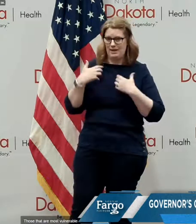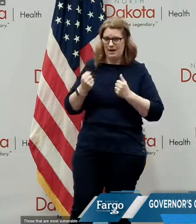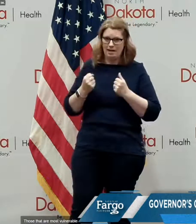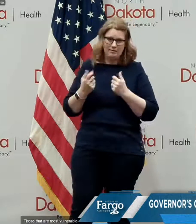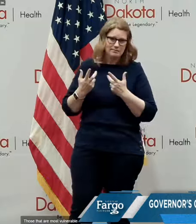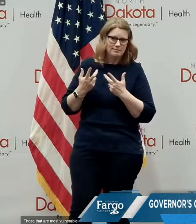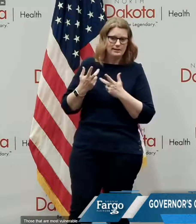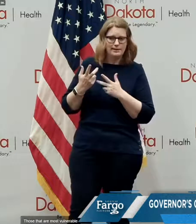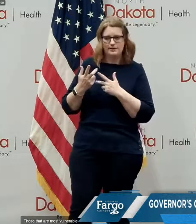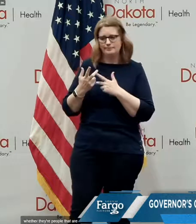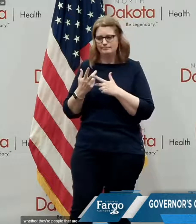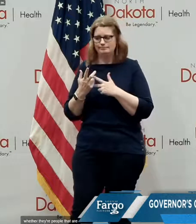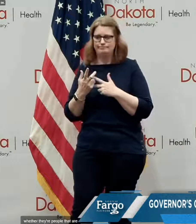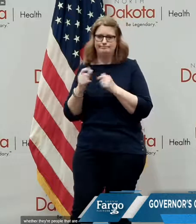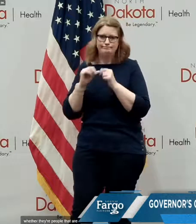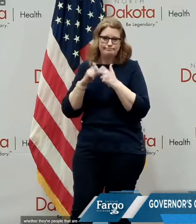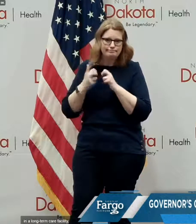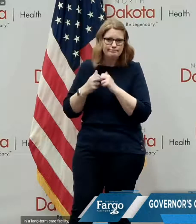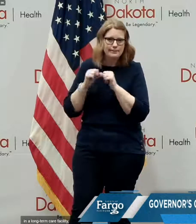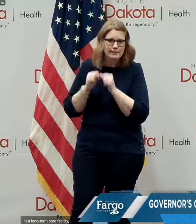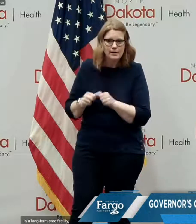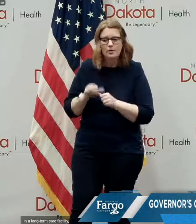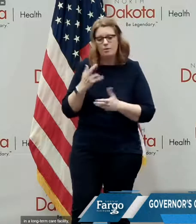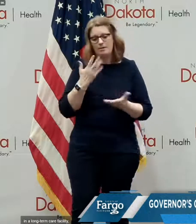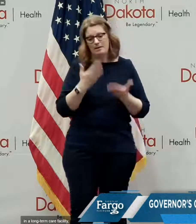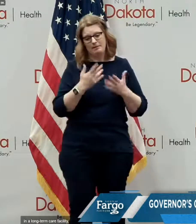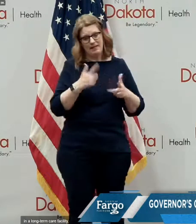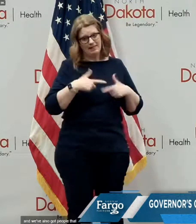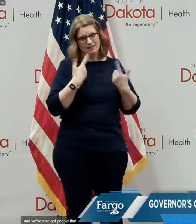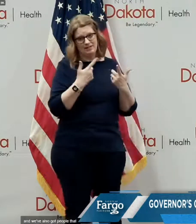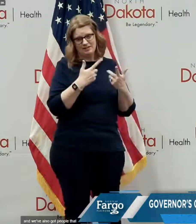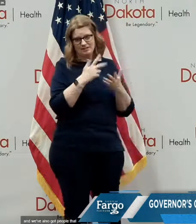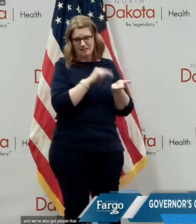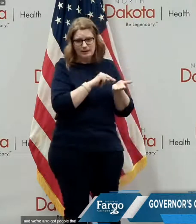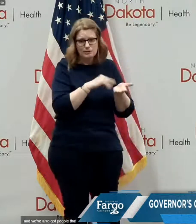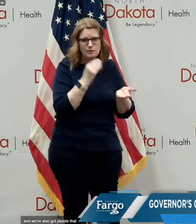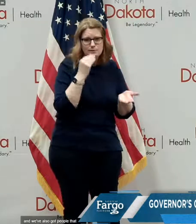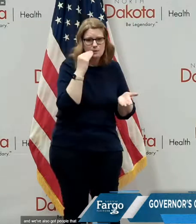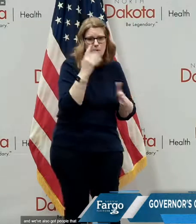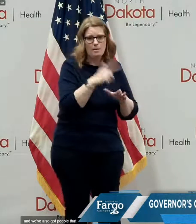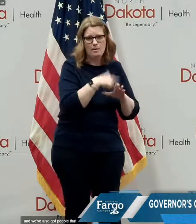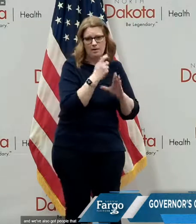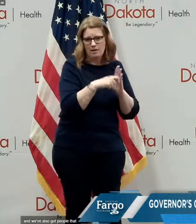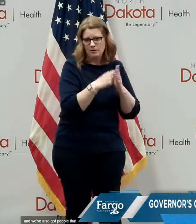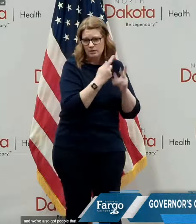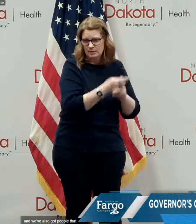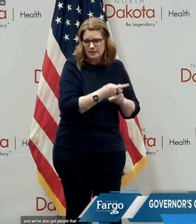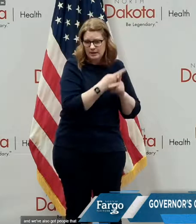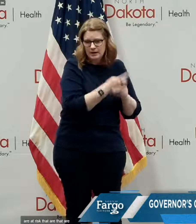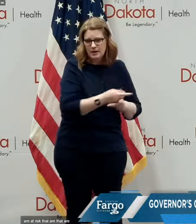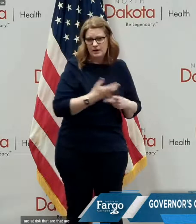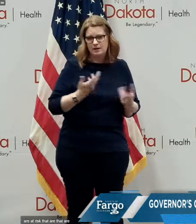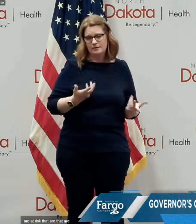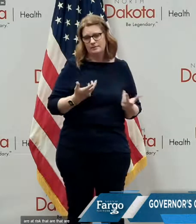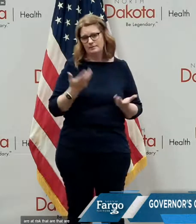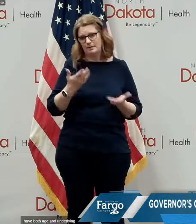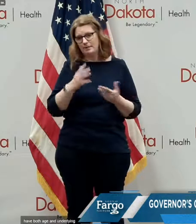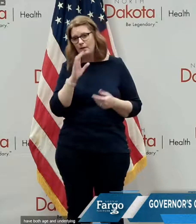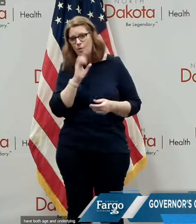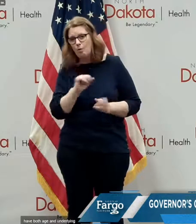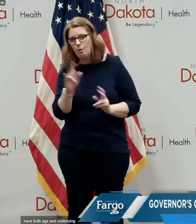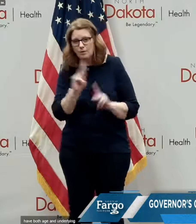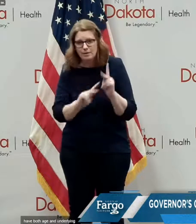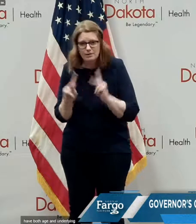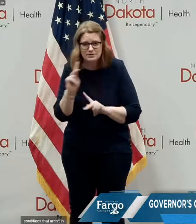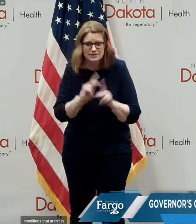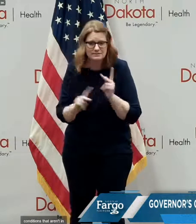in a long-term care facility, and we've also got people that are at risk, that have both age and underlying conditions that aren't in